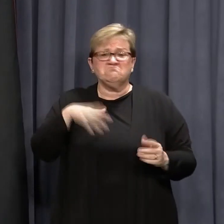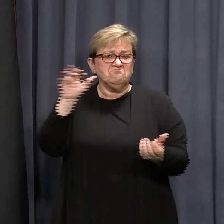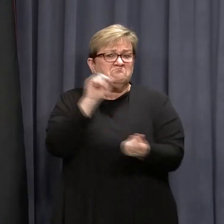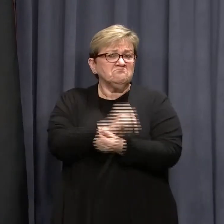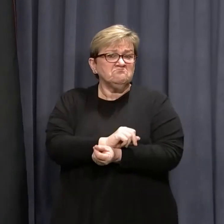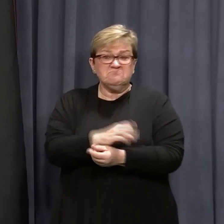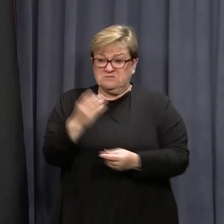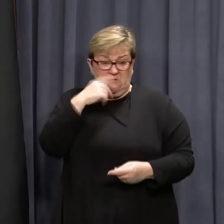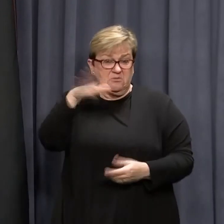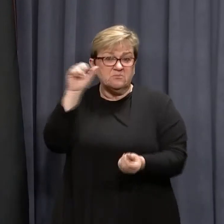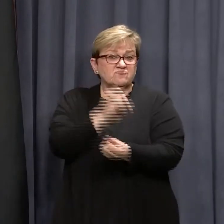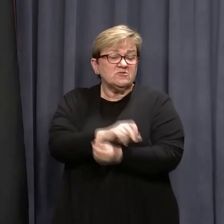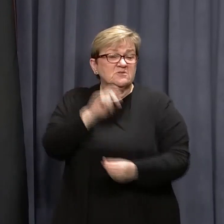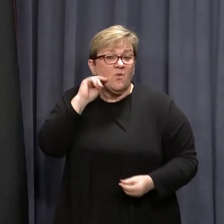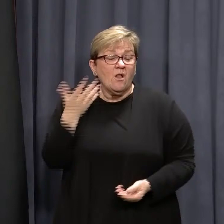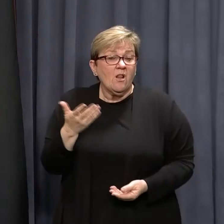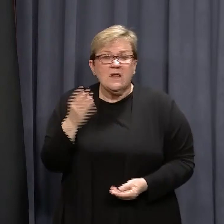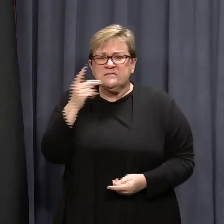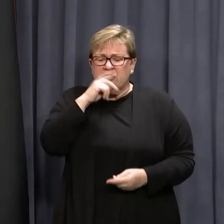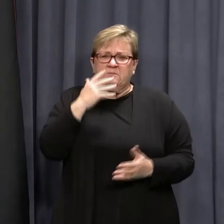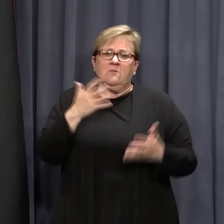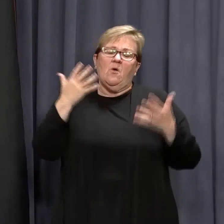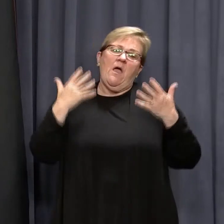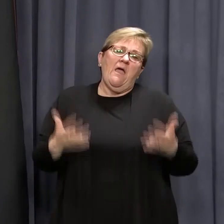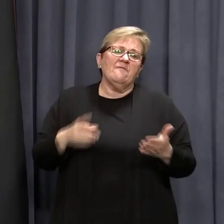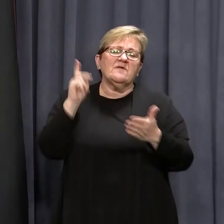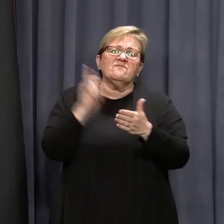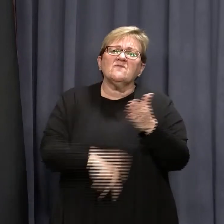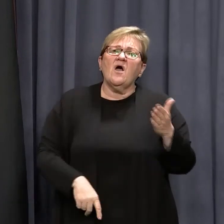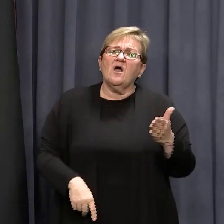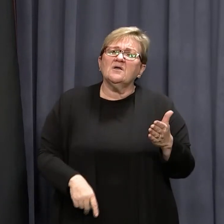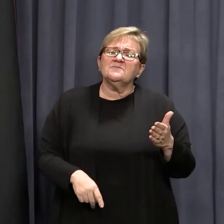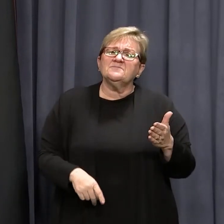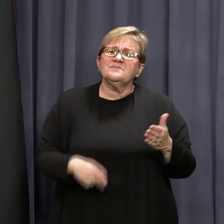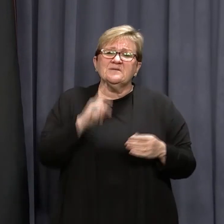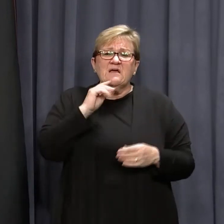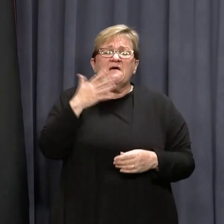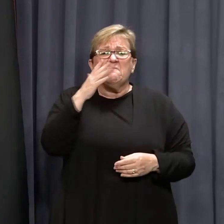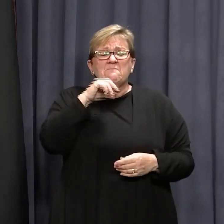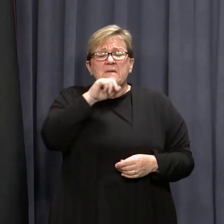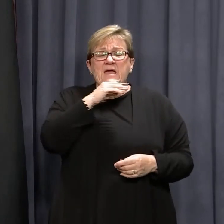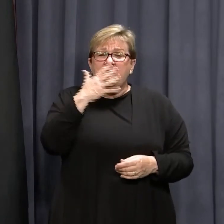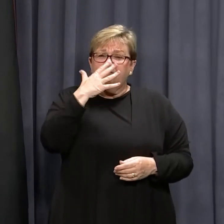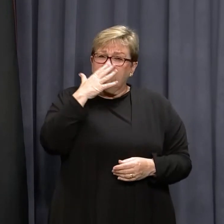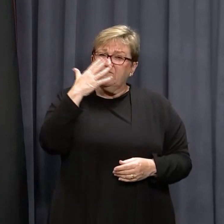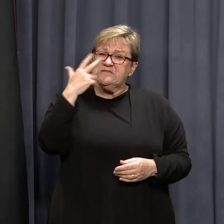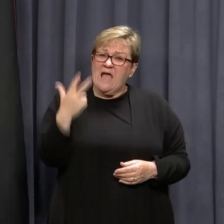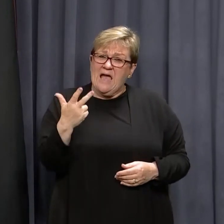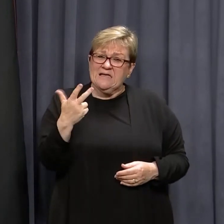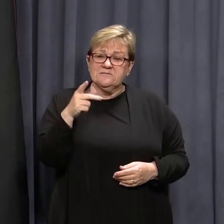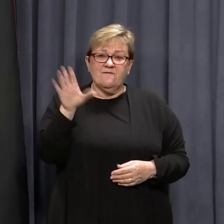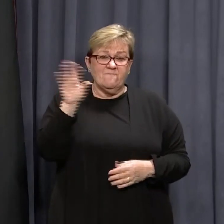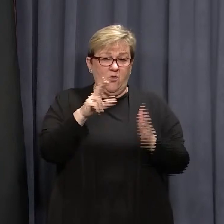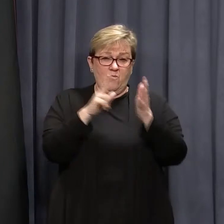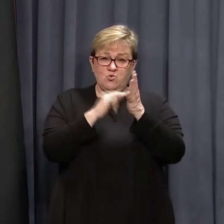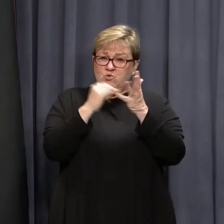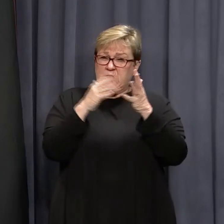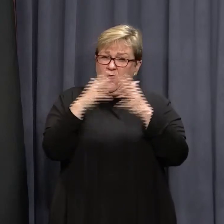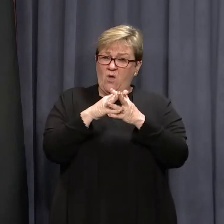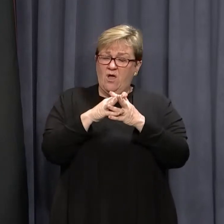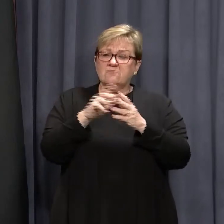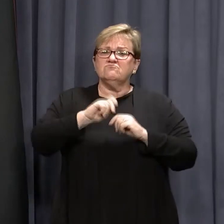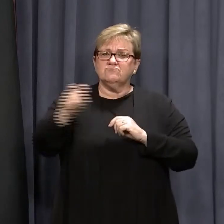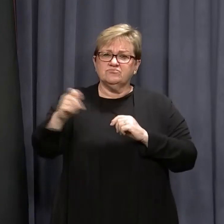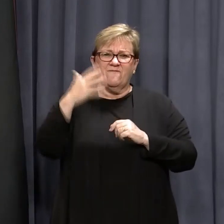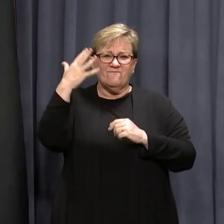have been imprisoned and some people have been heavily fined. So I can say that a 58-year-old man, originally from New South Wales, was charged